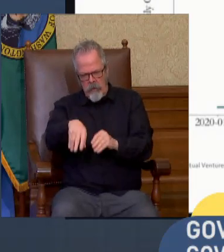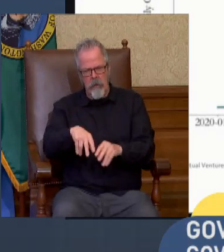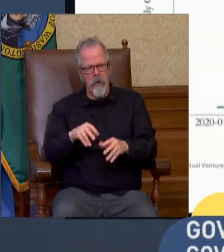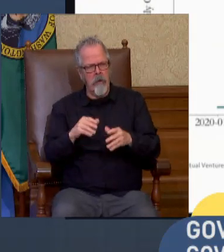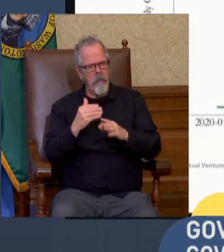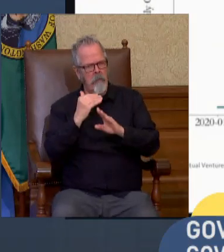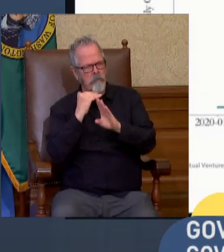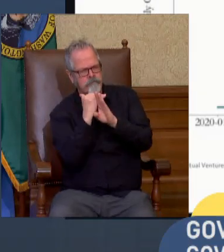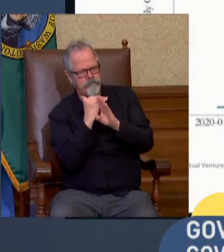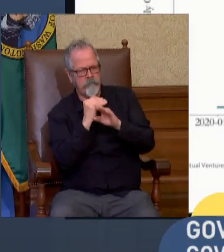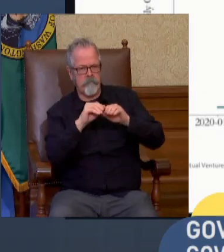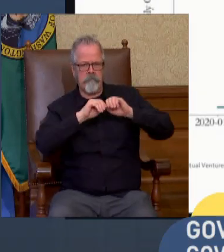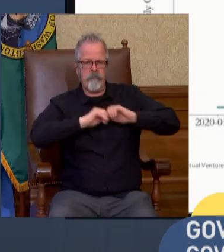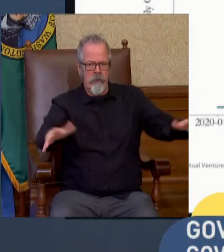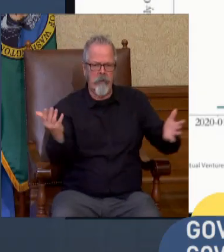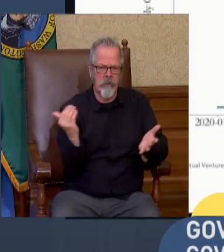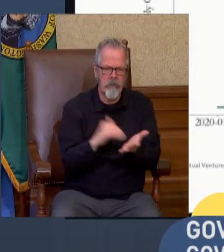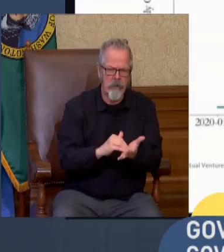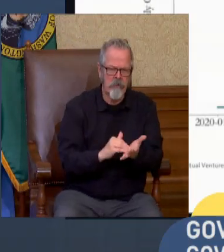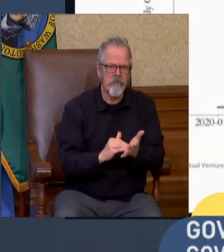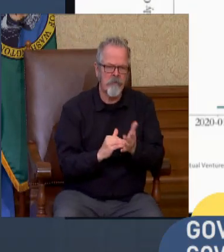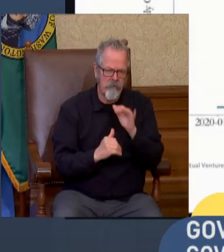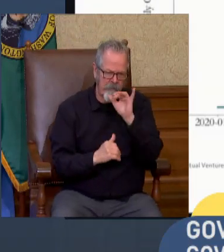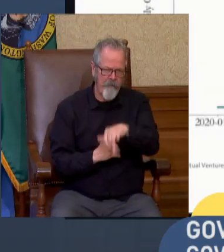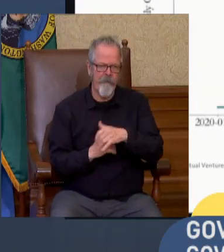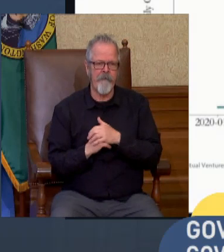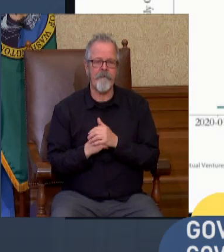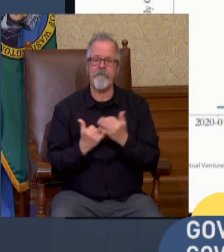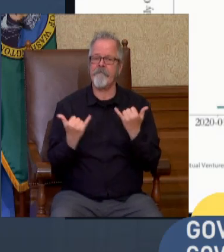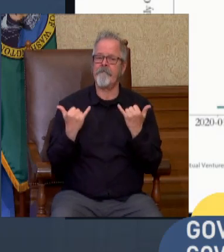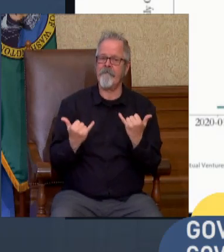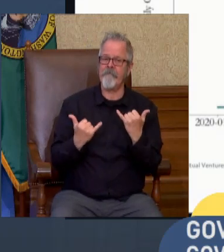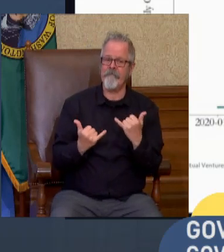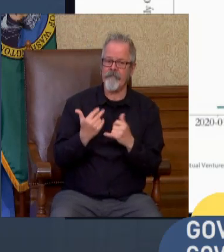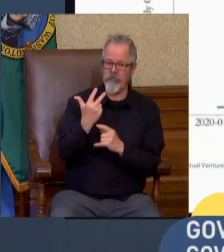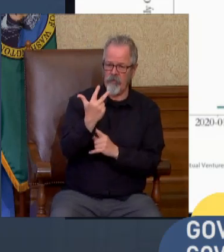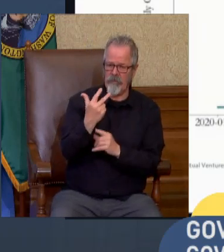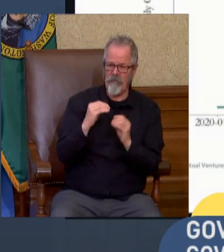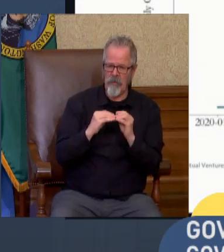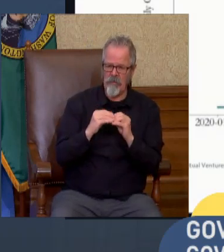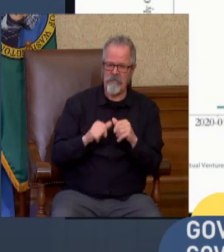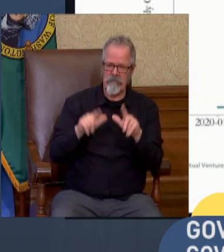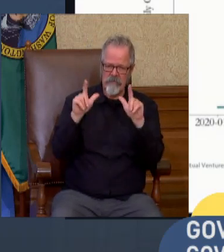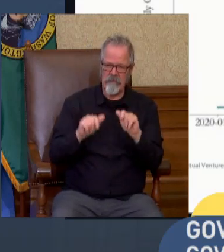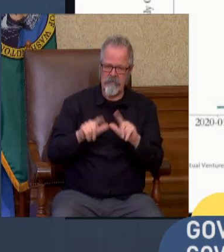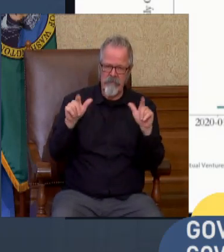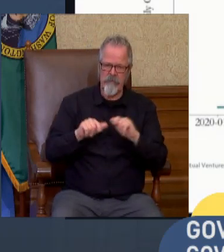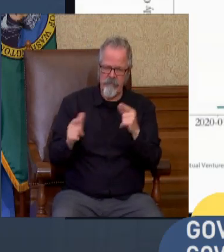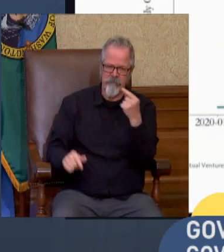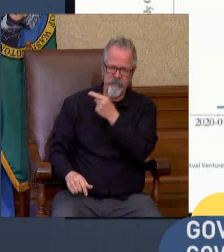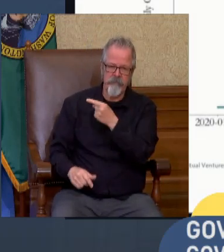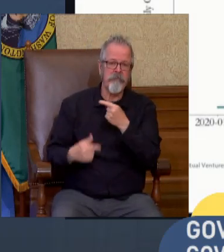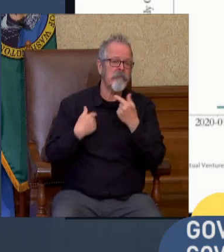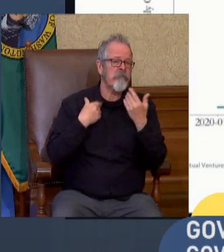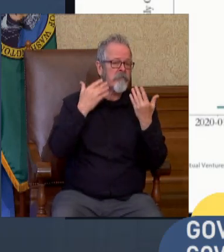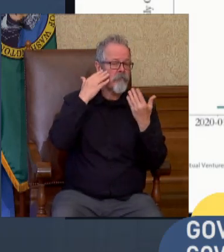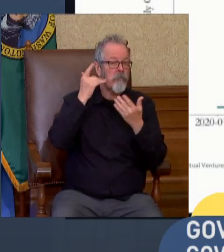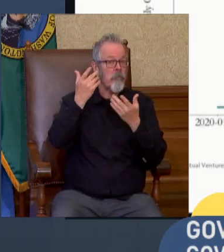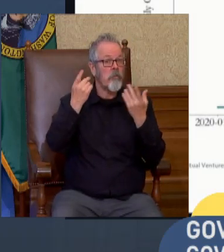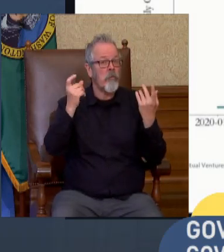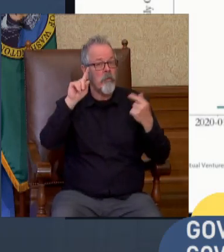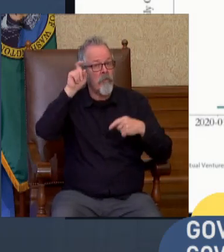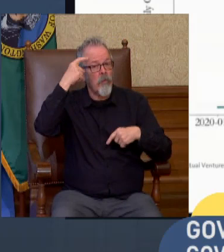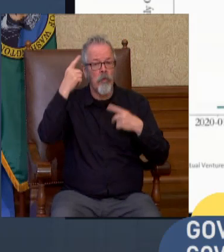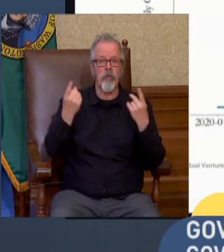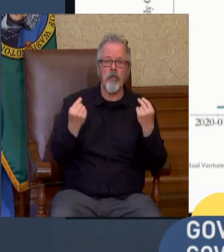important because they show projections of the future according to our modelers. So we have access to some of the best modelers into the